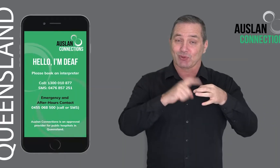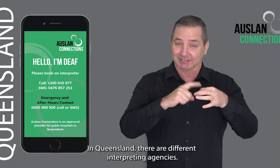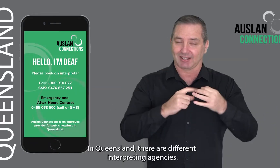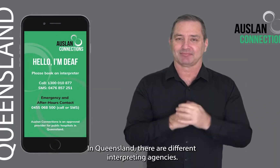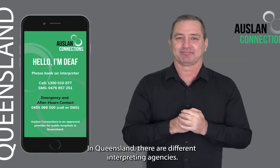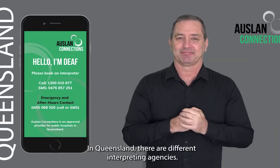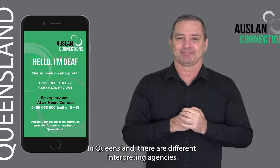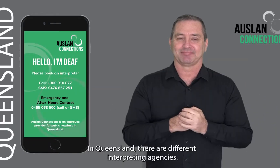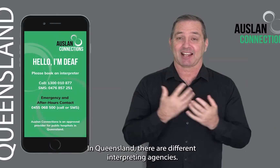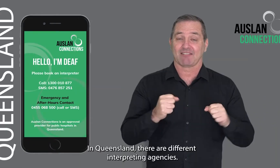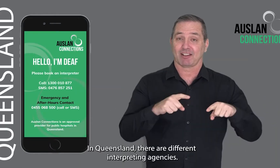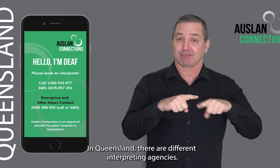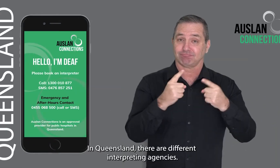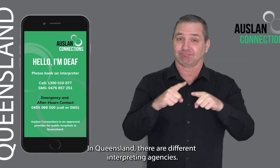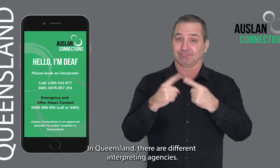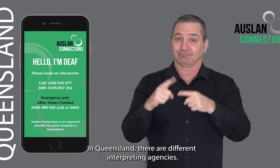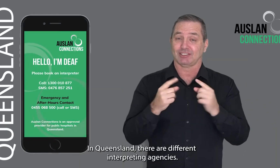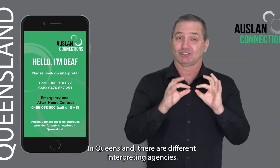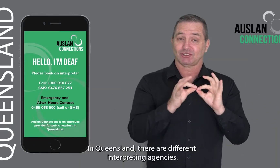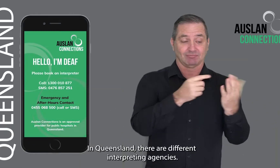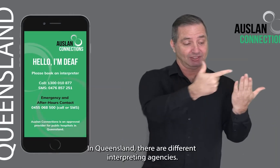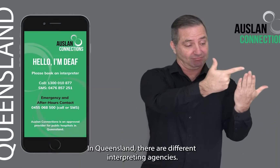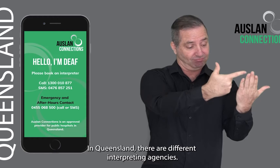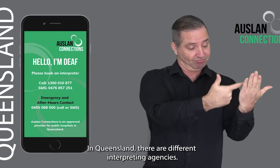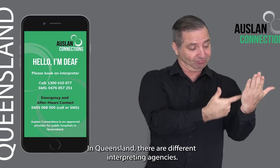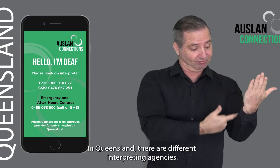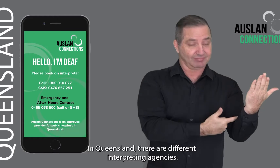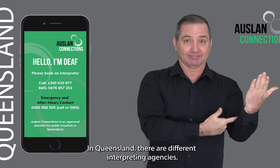In Queensland, there are different interpreting agencies.